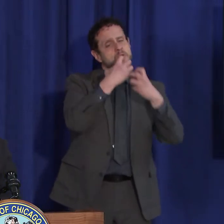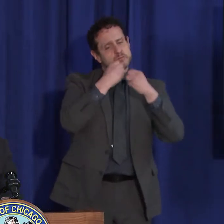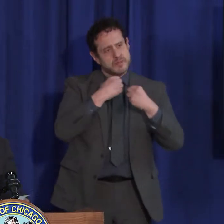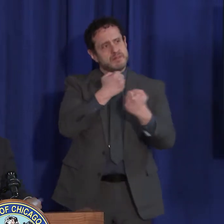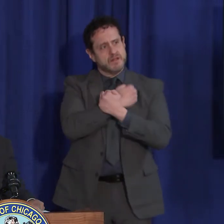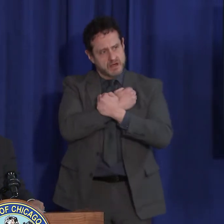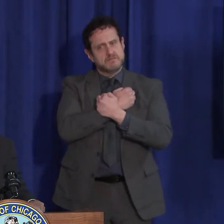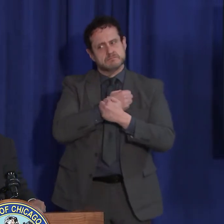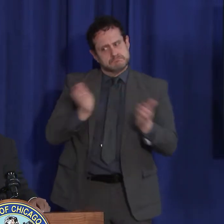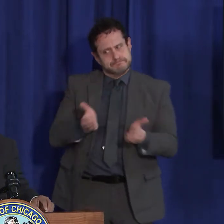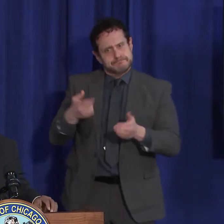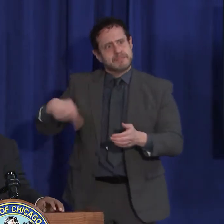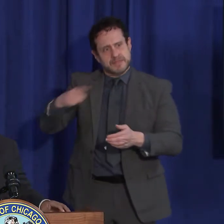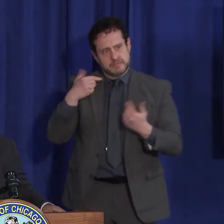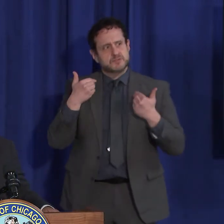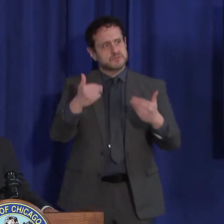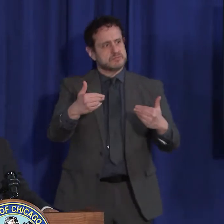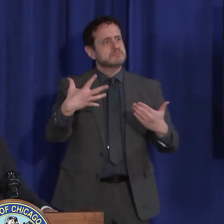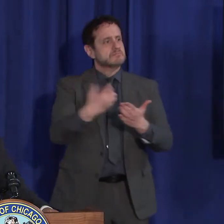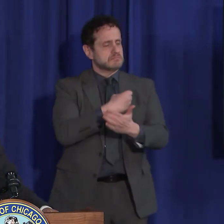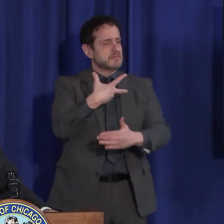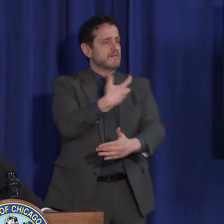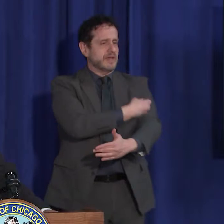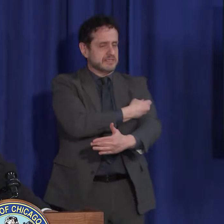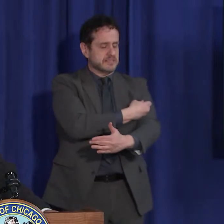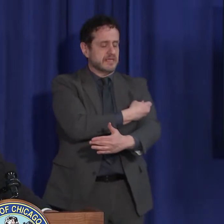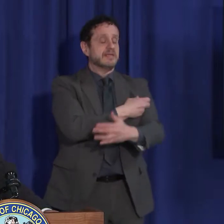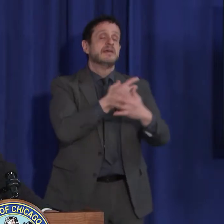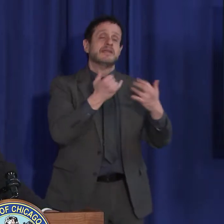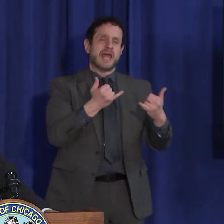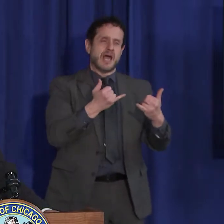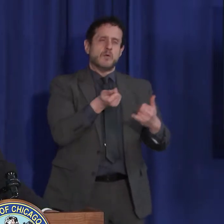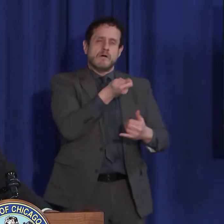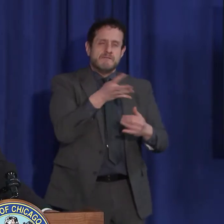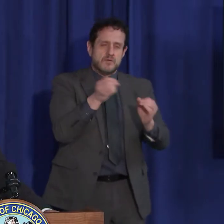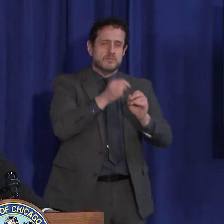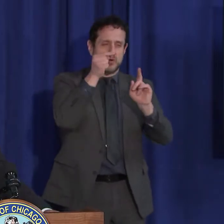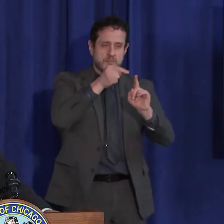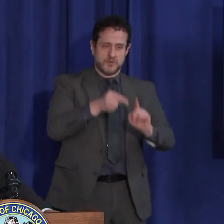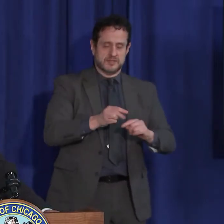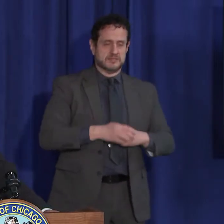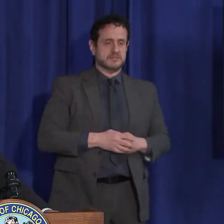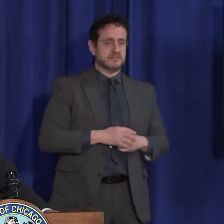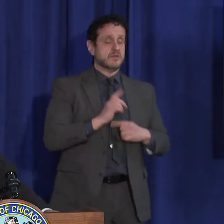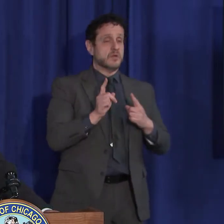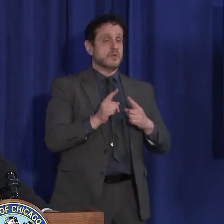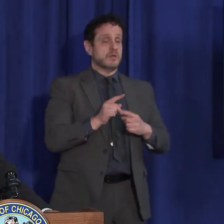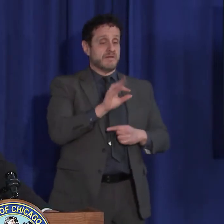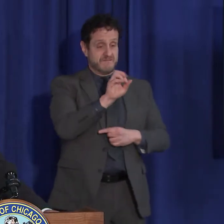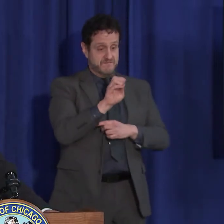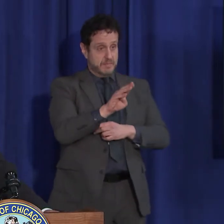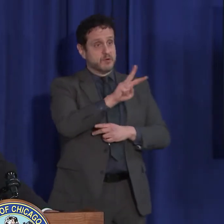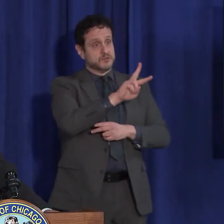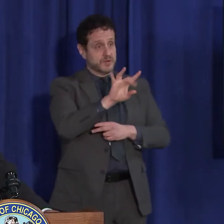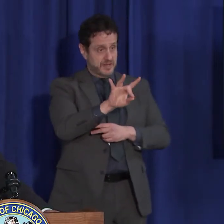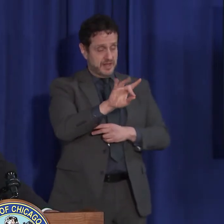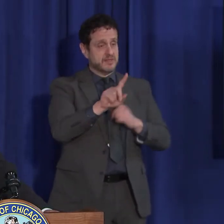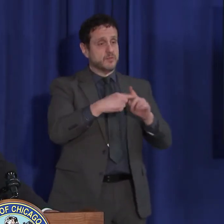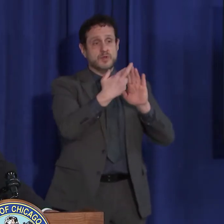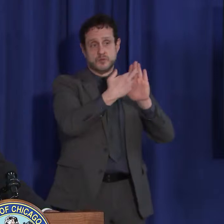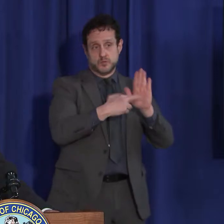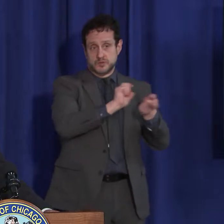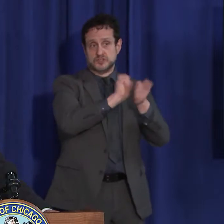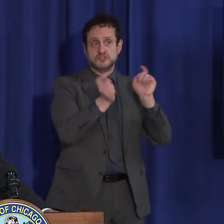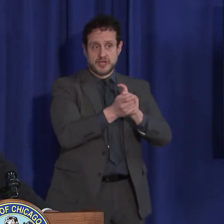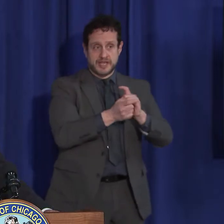a couple of other important points in mind. When Chicago makes this transition on February 28th,